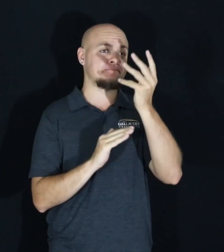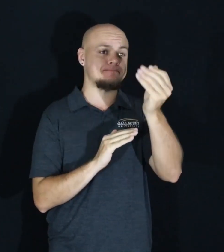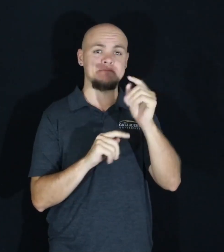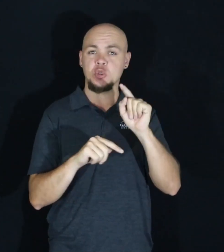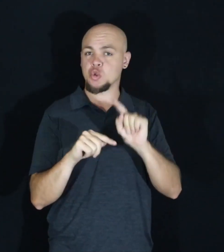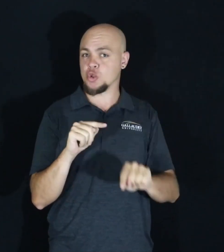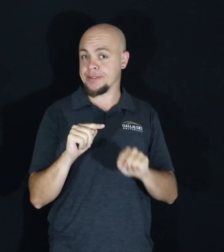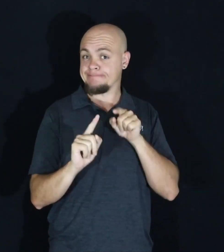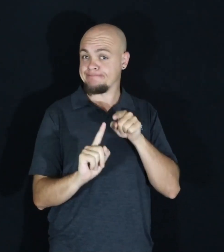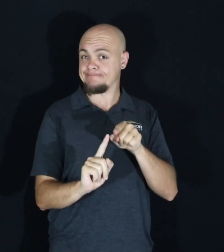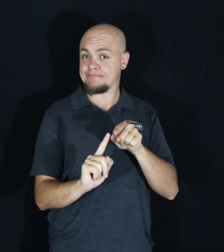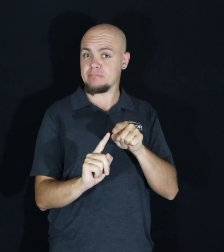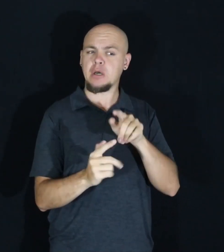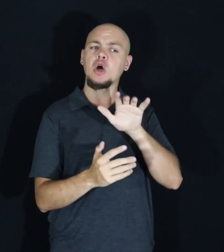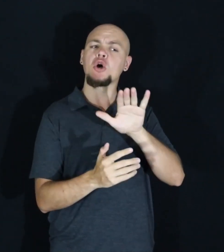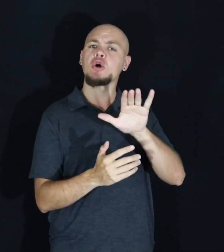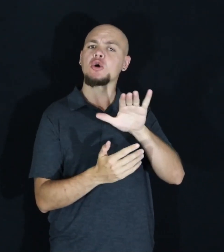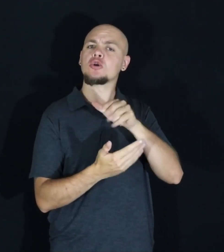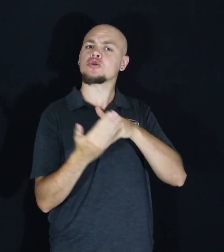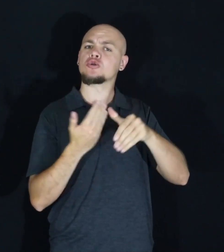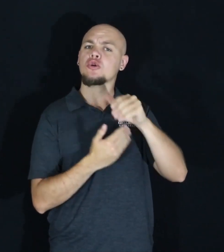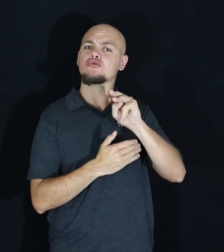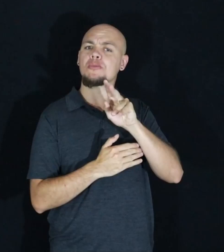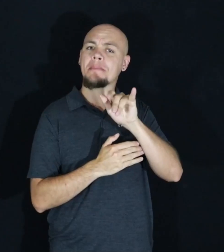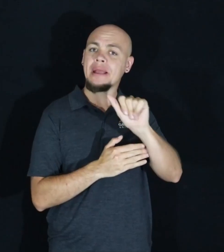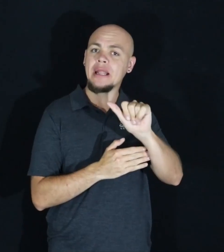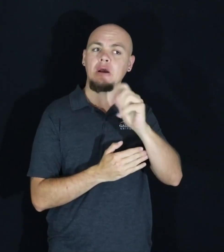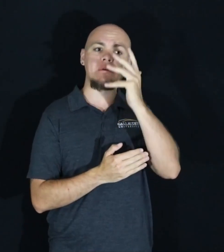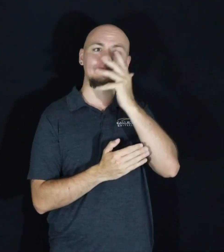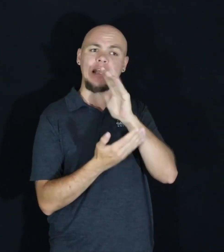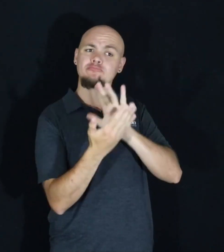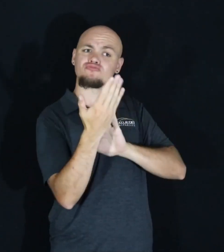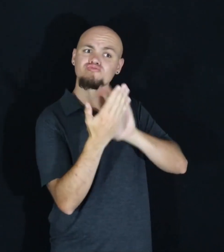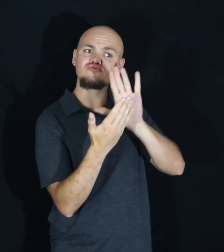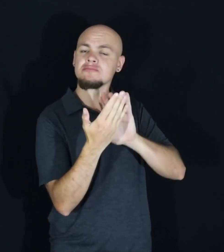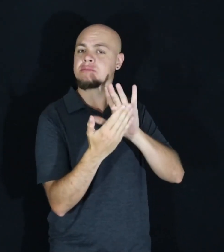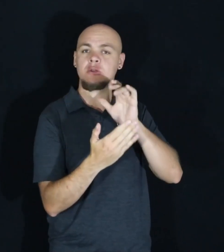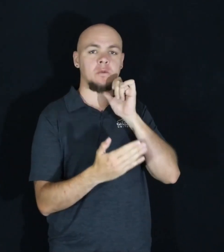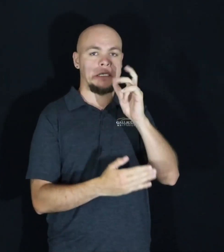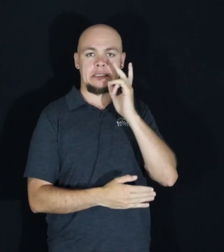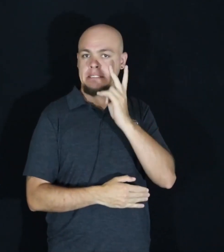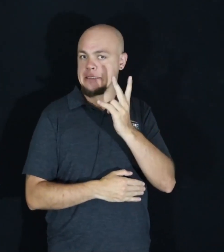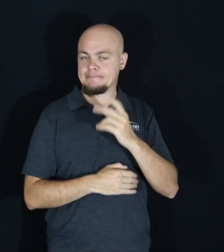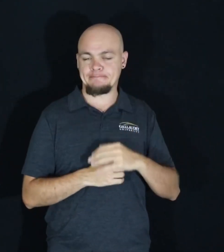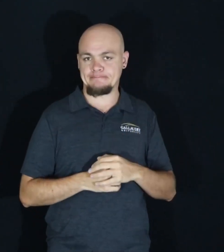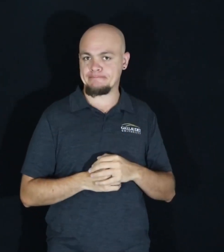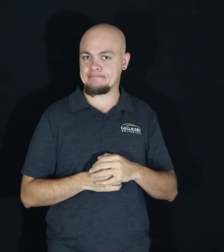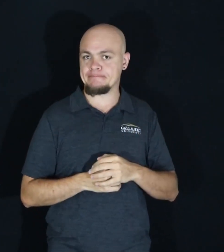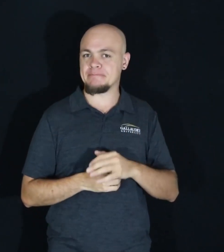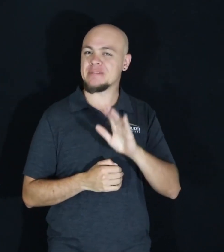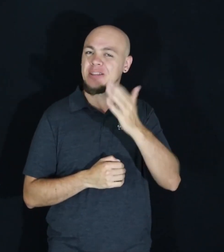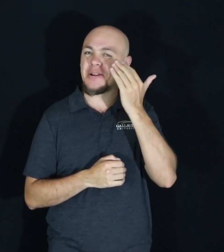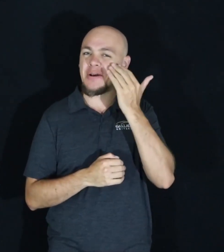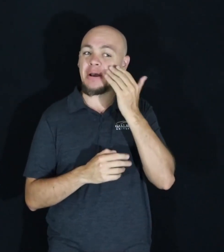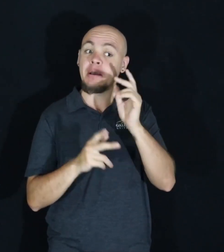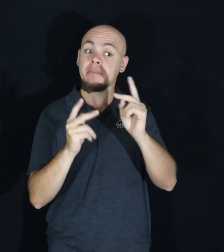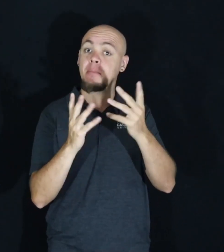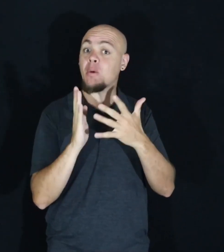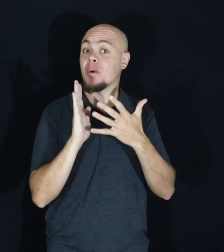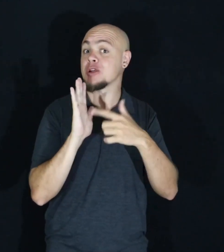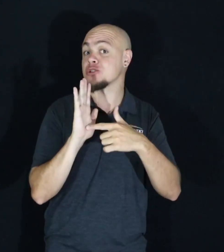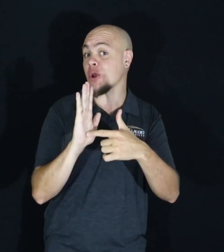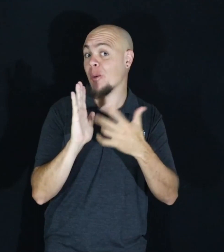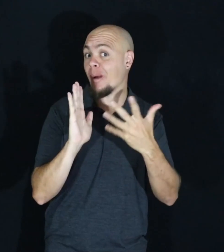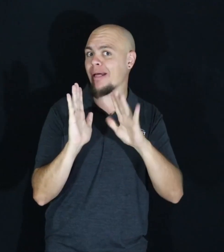But you wouldn't see that from her social media page or from a face-to-face interaction. It's like the saying, people only want to show their